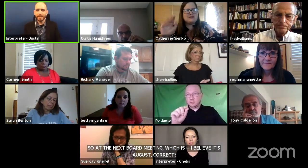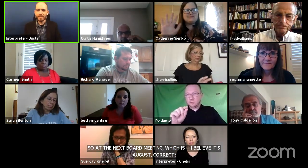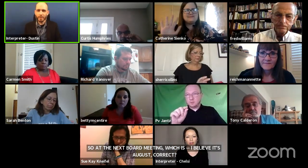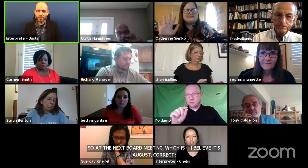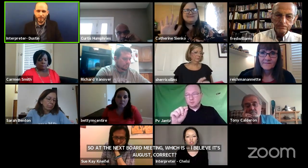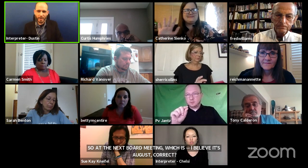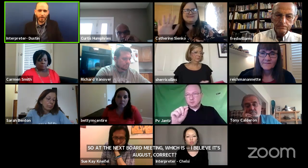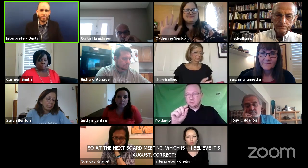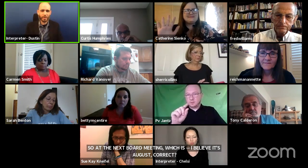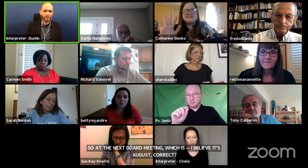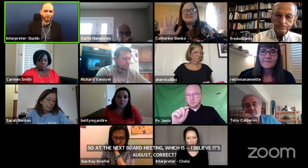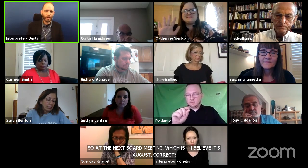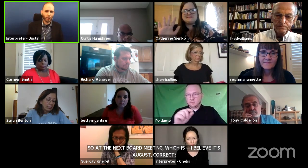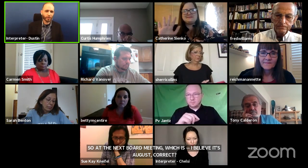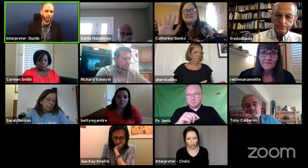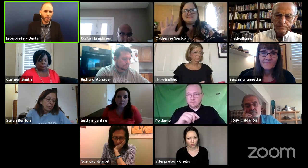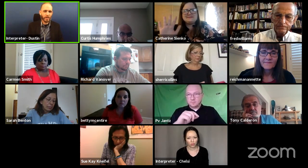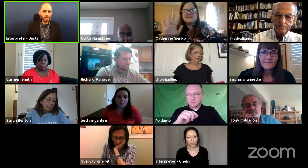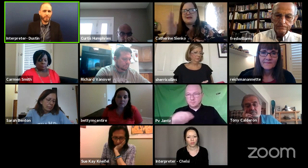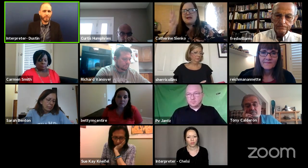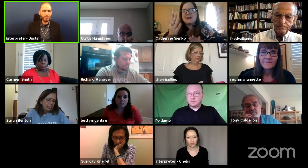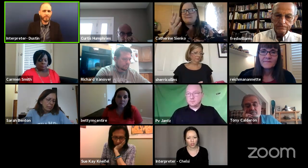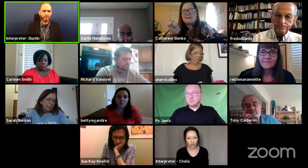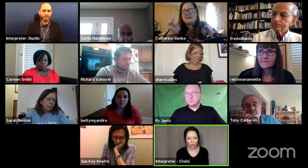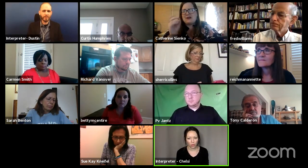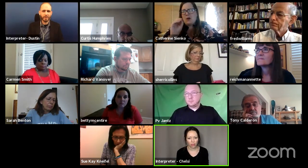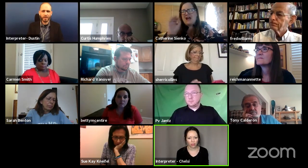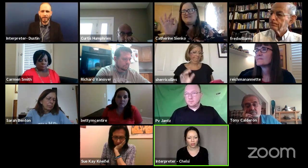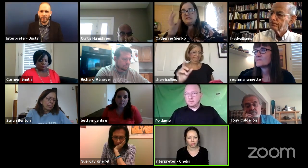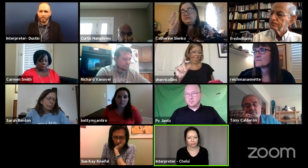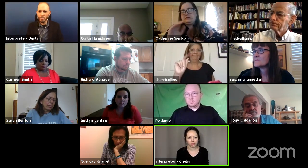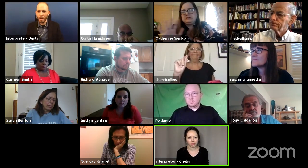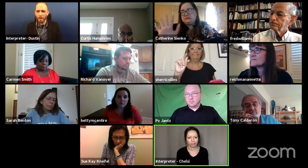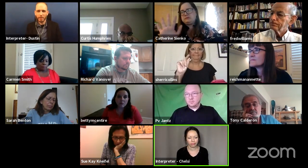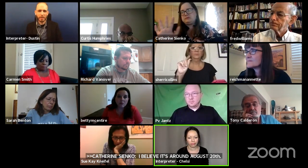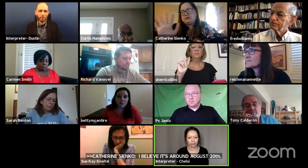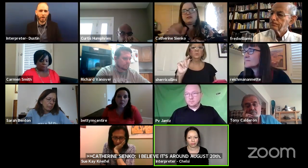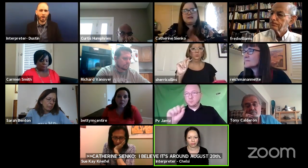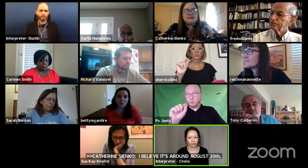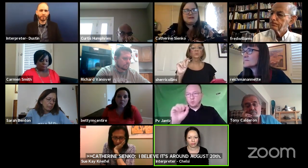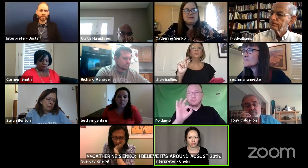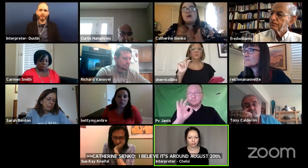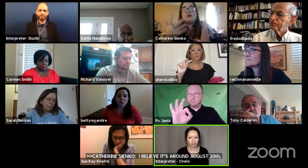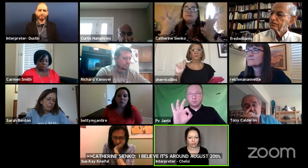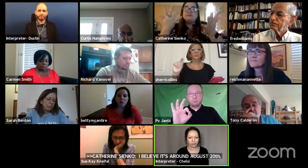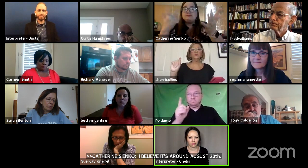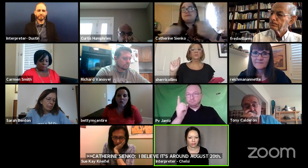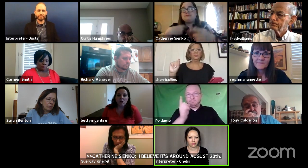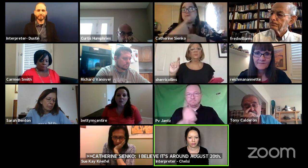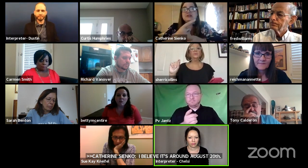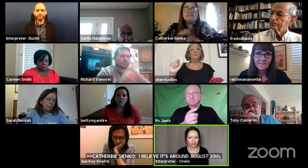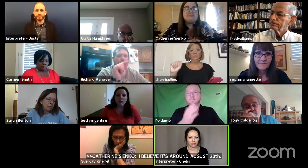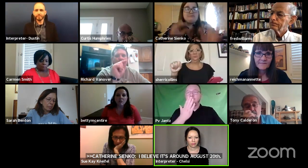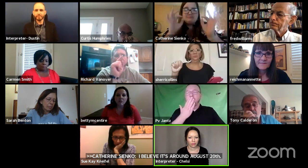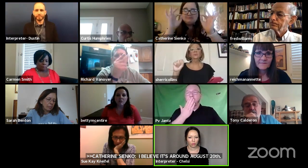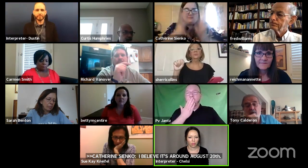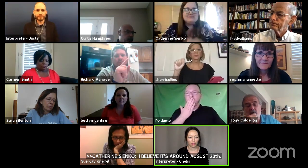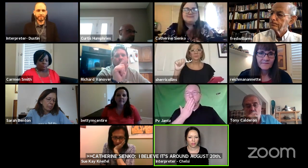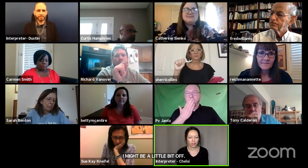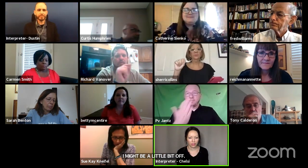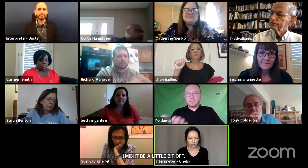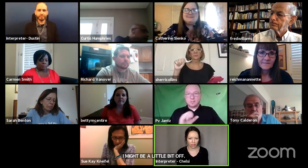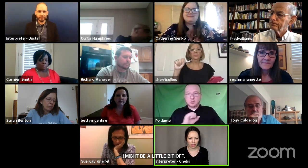This is Commissioner August. Stenko. I believe it's around August 20th. August 20th. I might be a little bit off, but